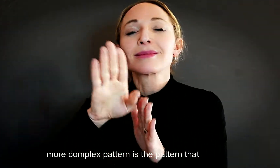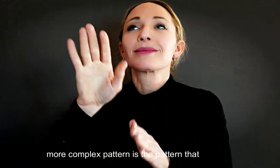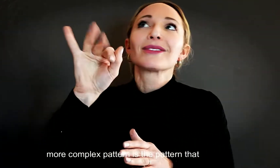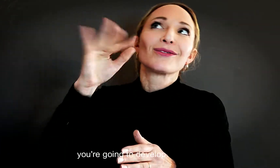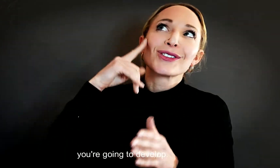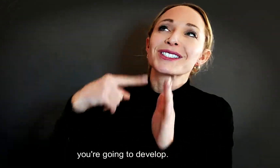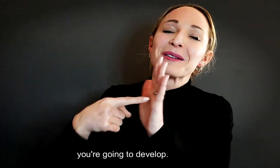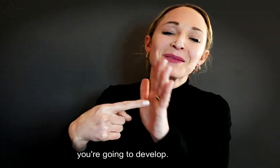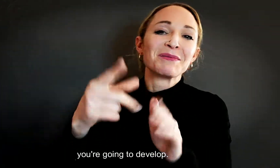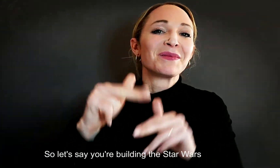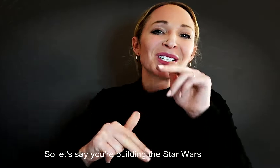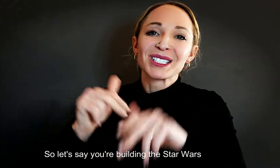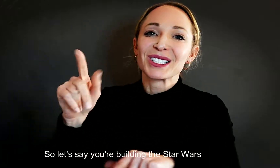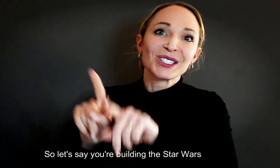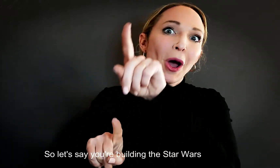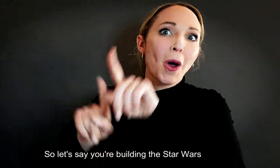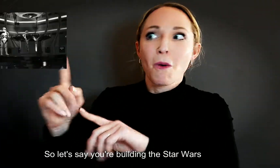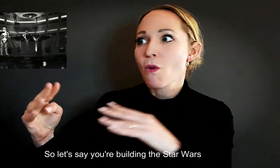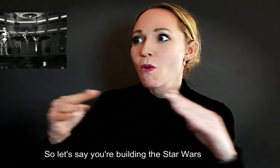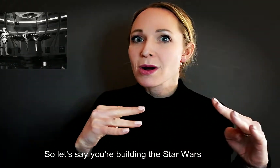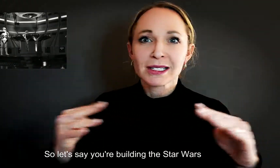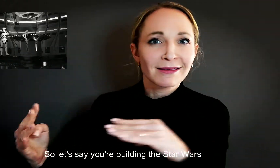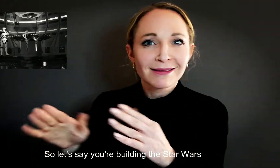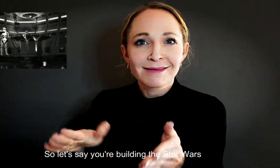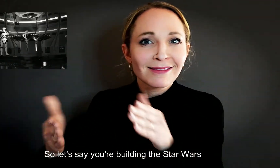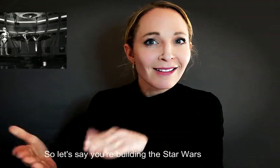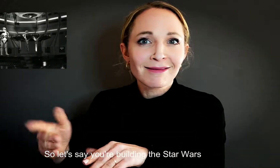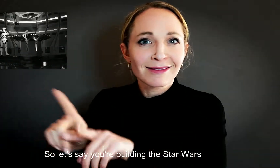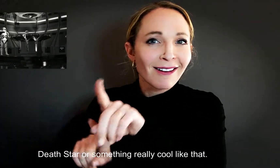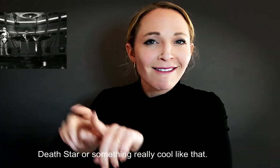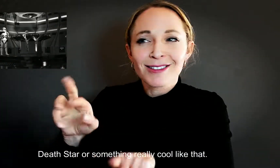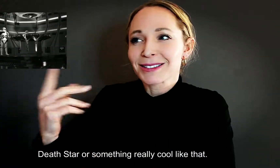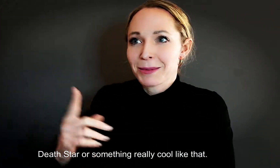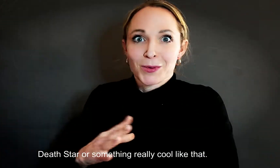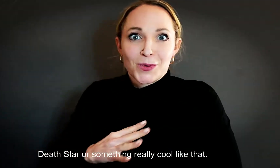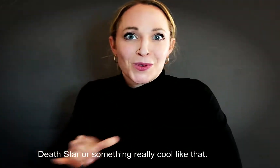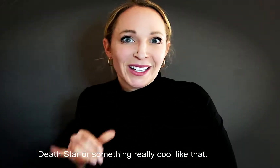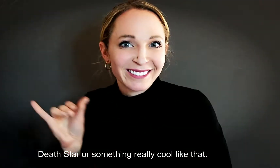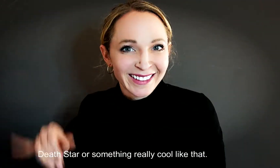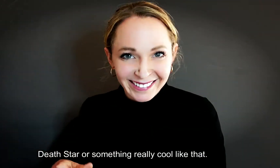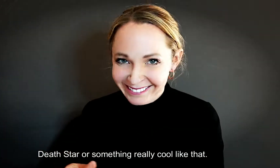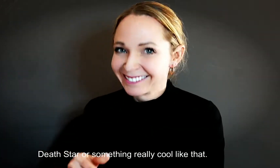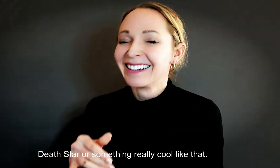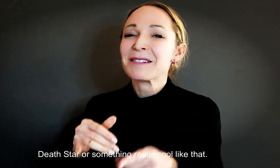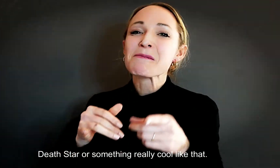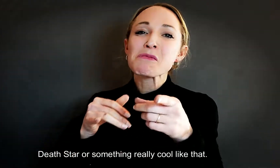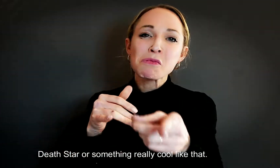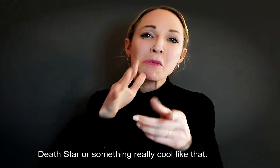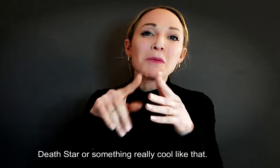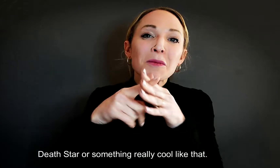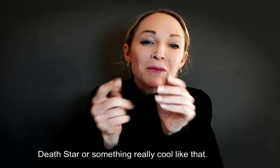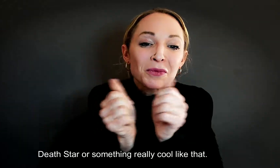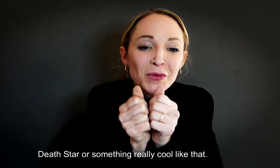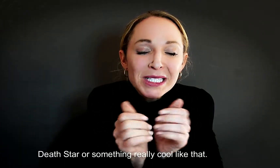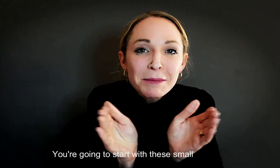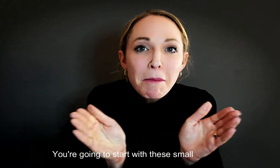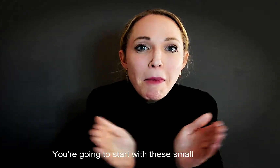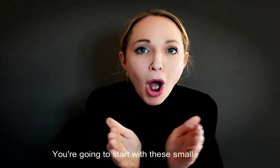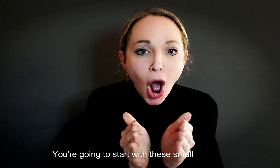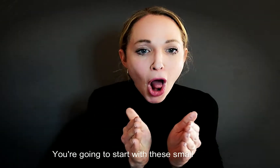that you're going to develop. So let's say you're building the Star Wars Death Star or something really cool like that. You're